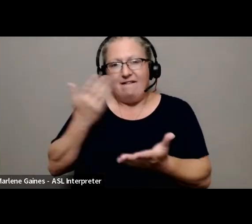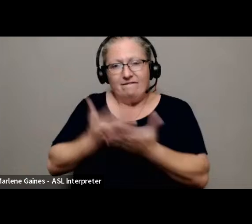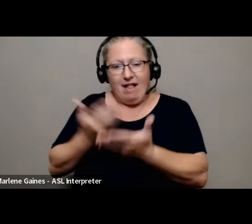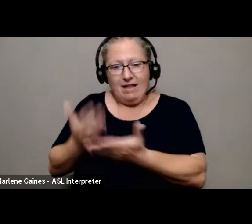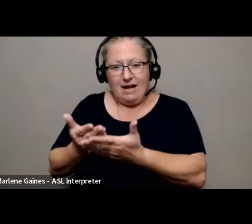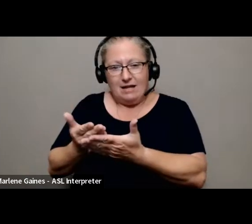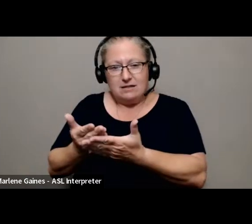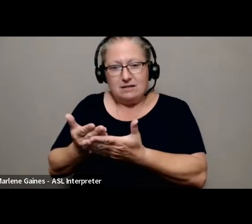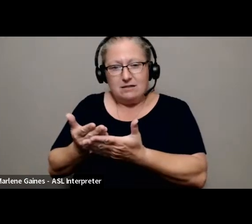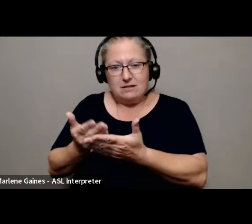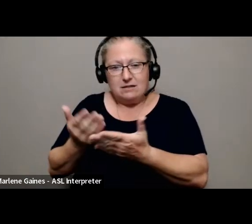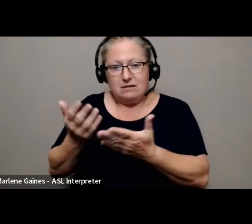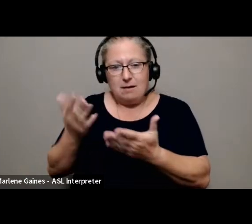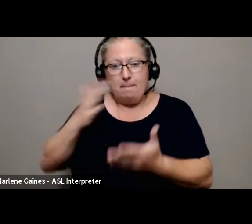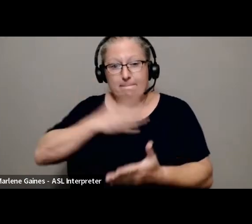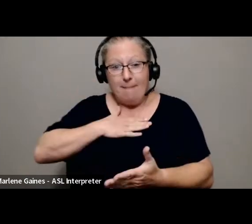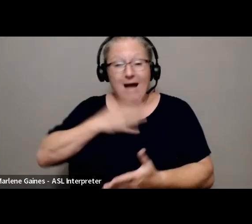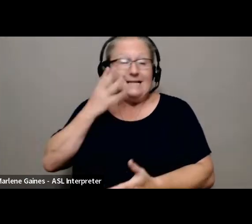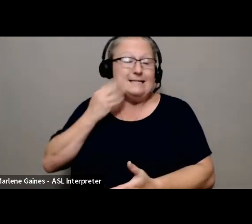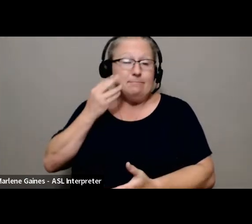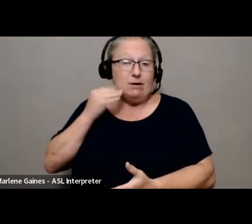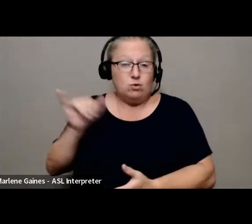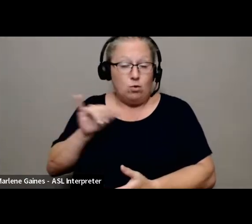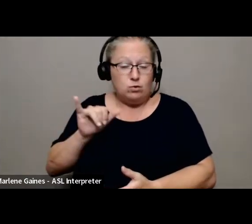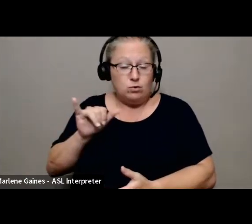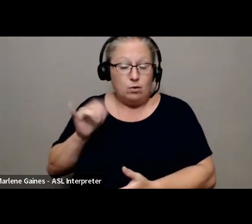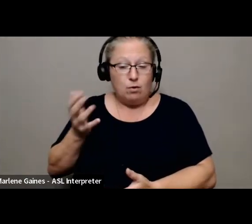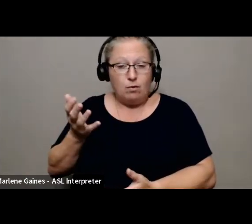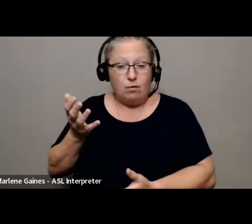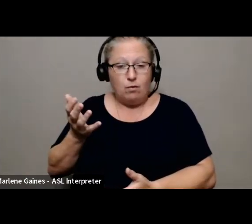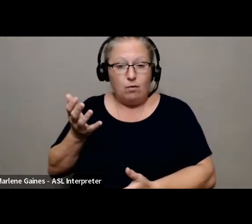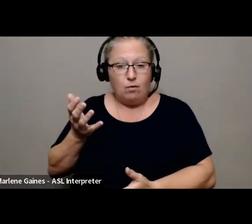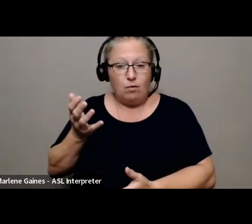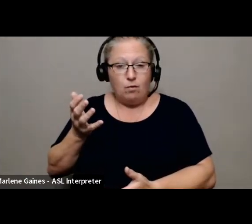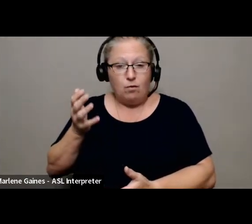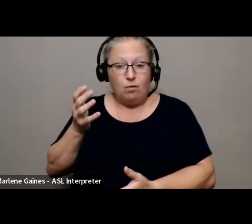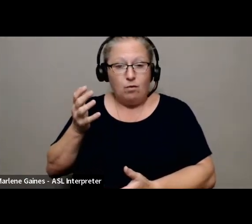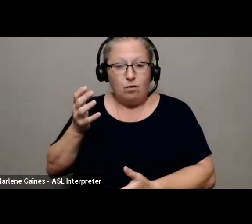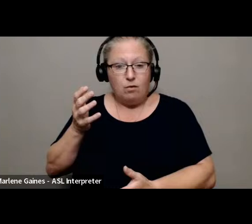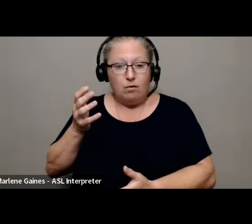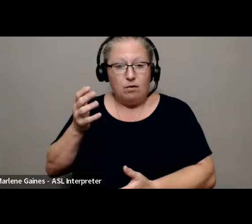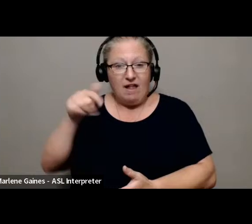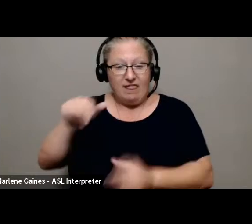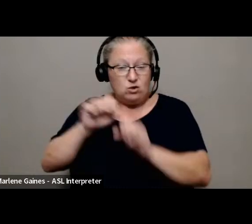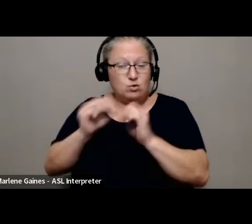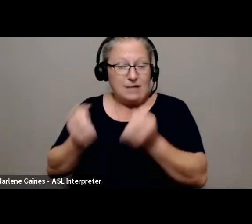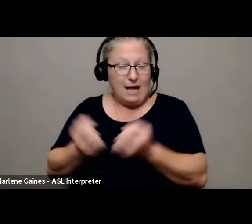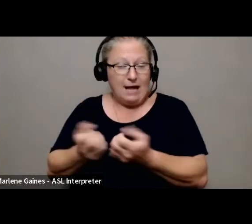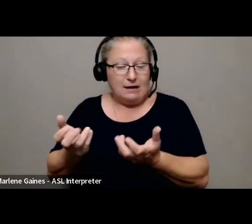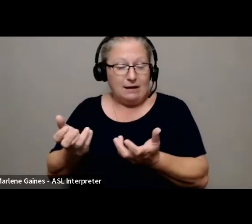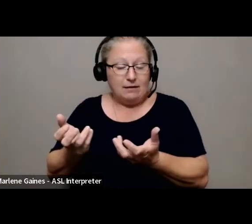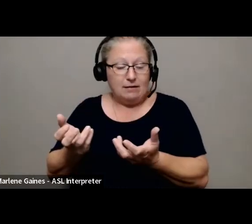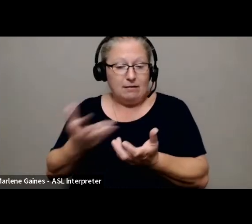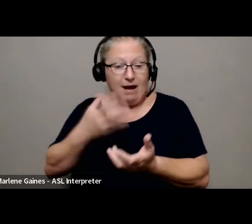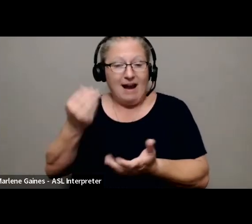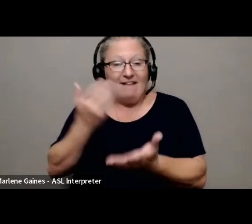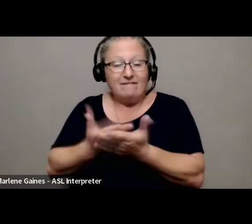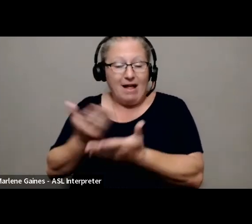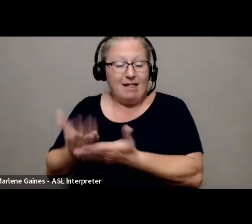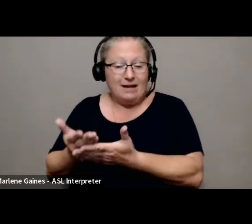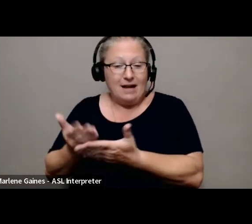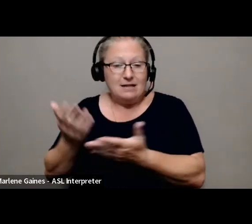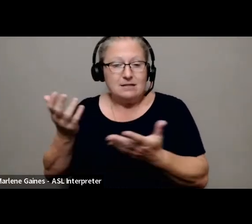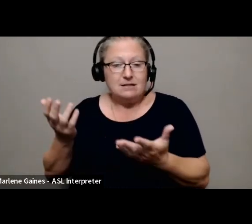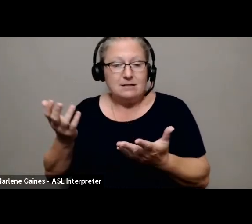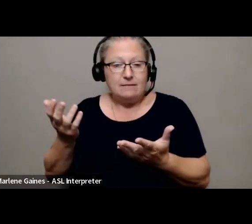validates my experience also in this society, and it validates